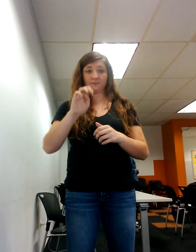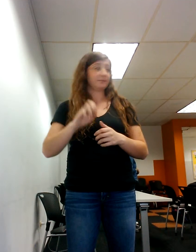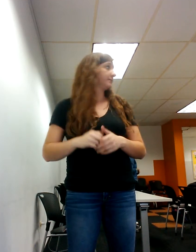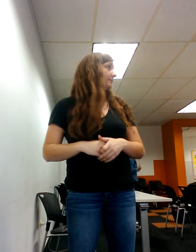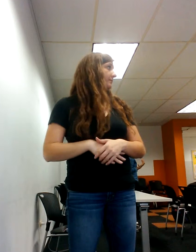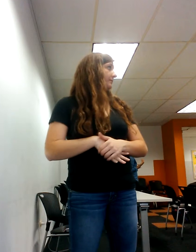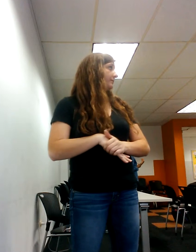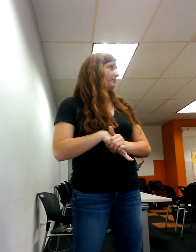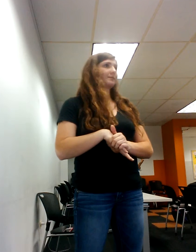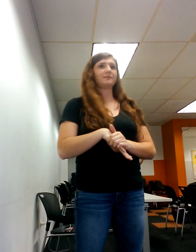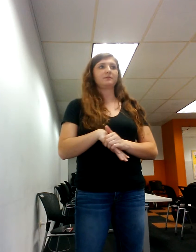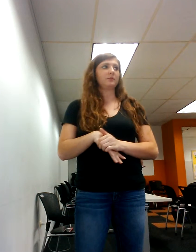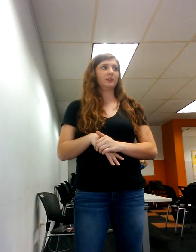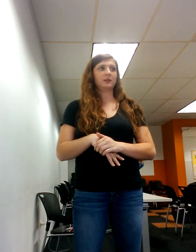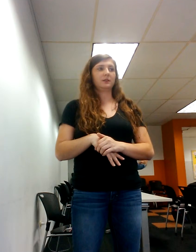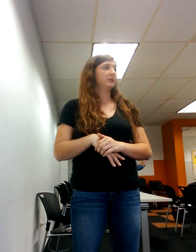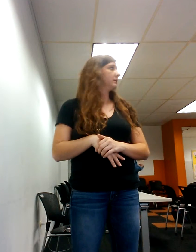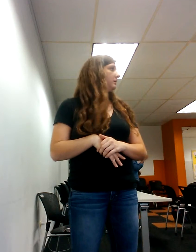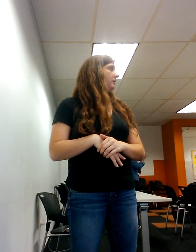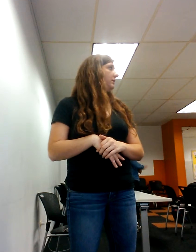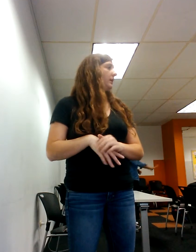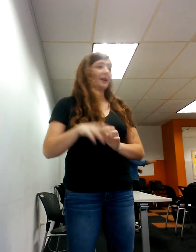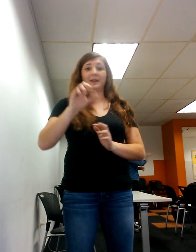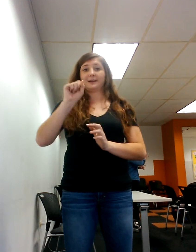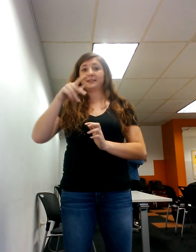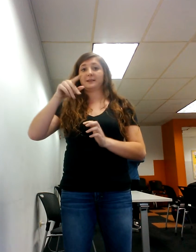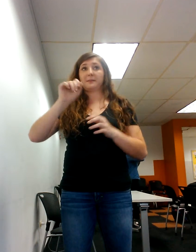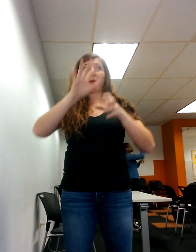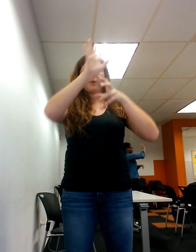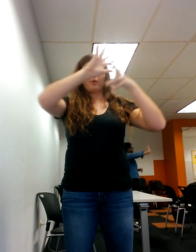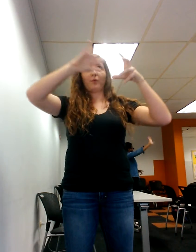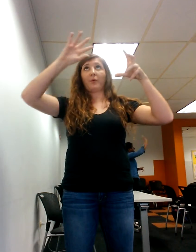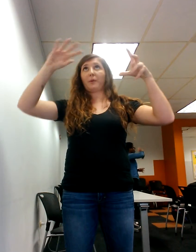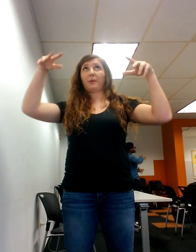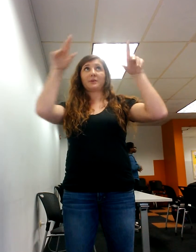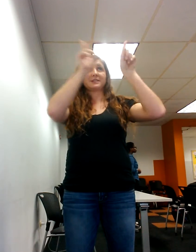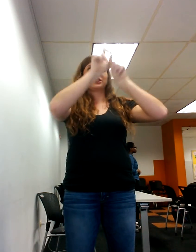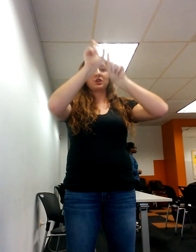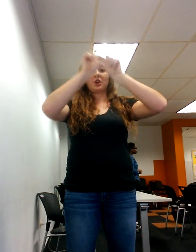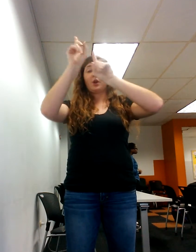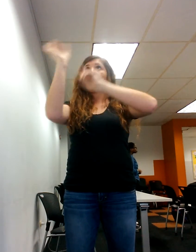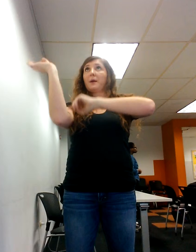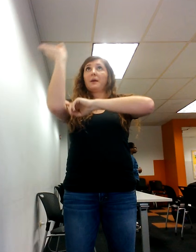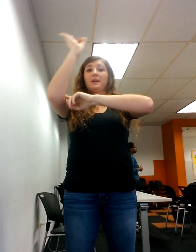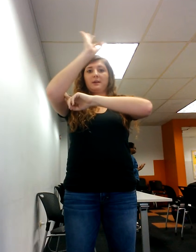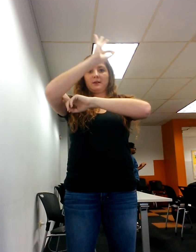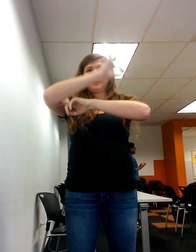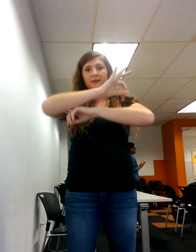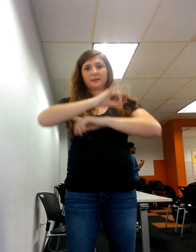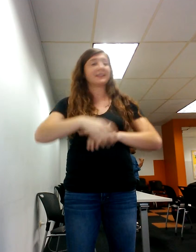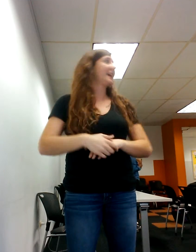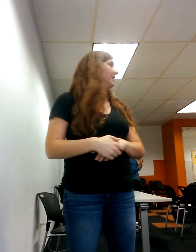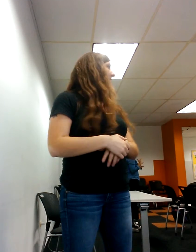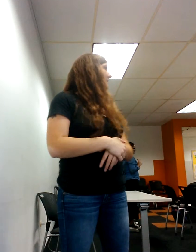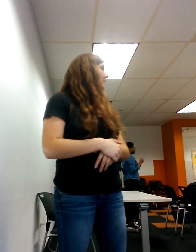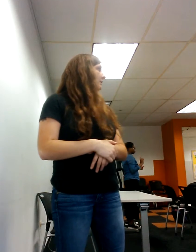space, outer space, all right? So our, what do we call what we live in? The galaxy. No,